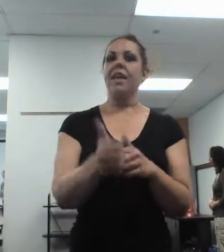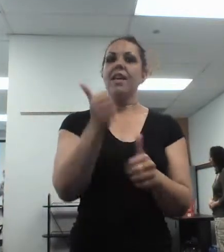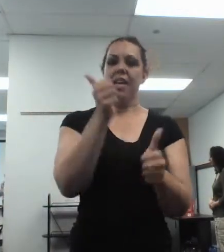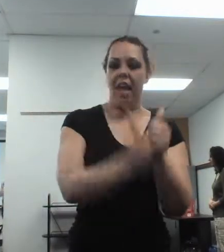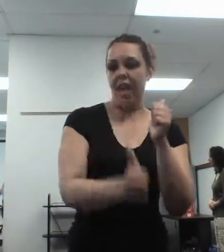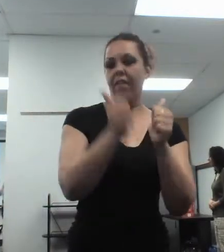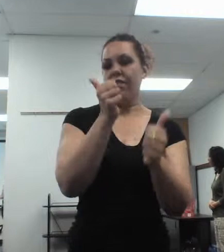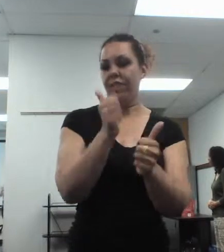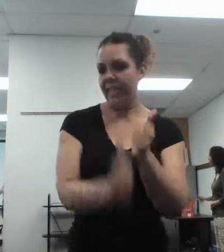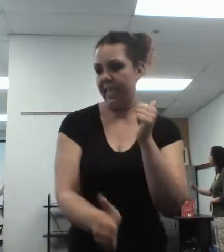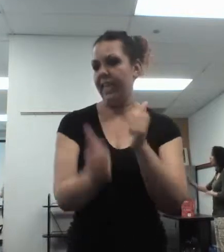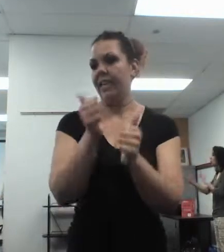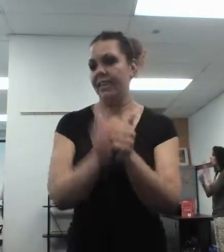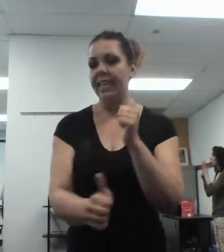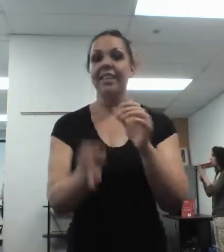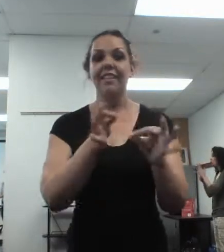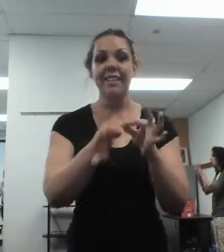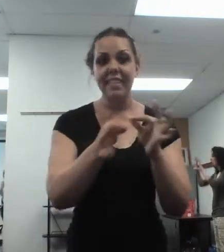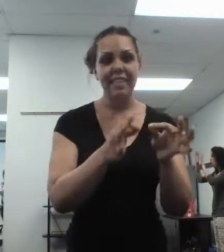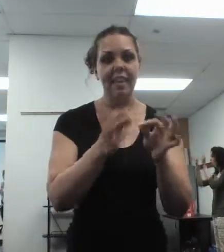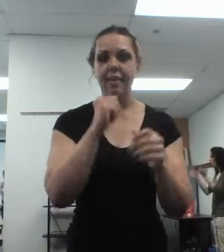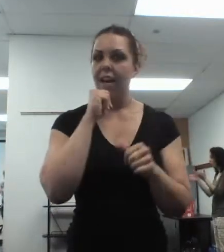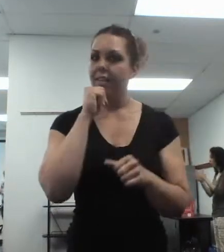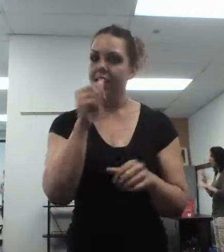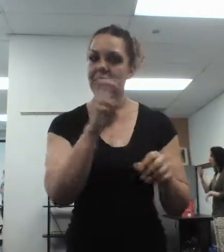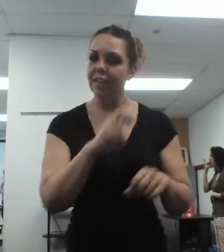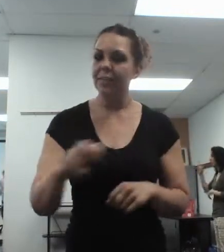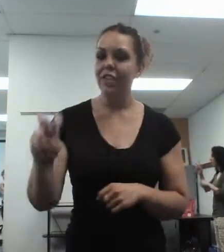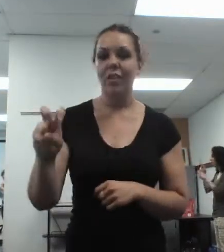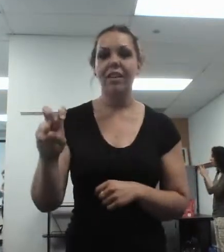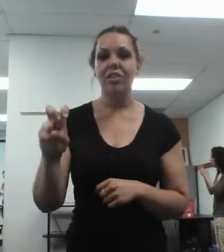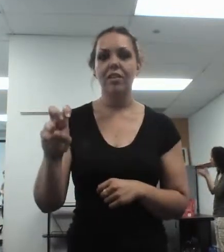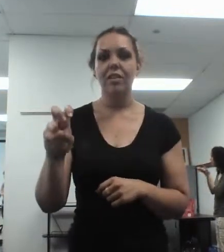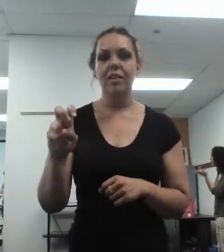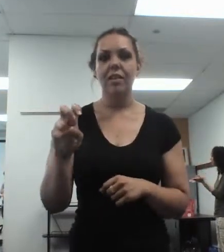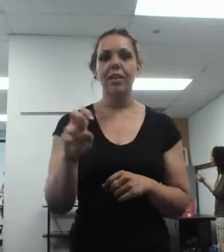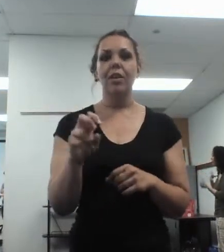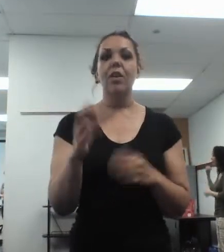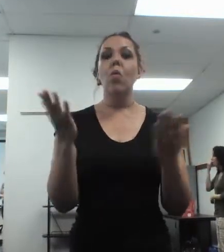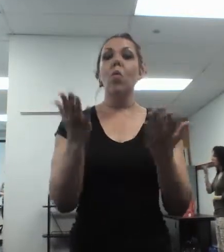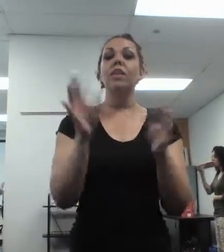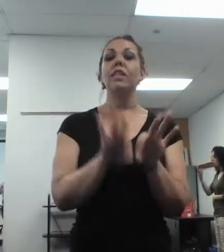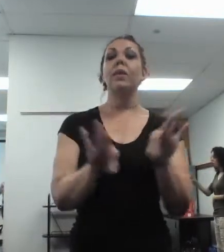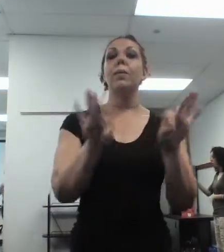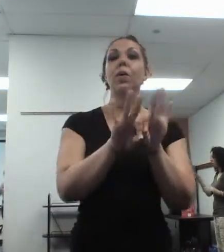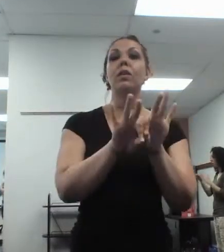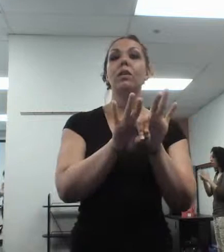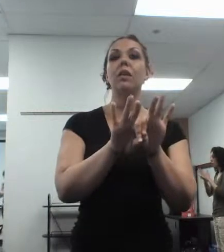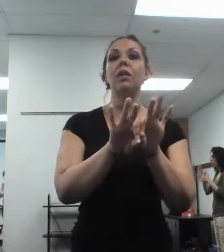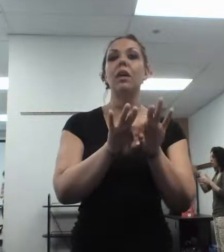holistically. Is the meaning there? Did you transfer the meaning of the message? That includes